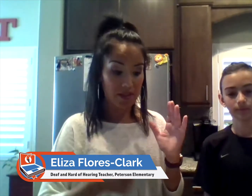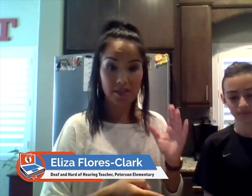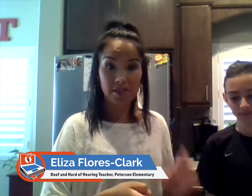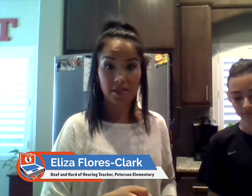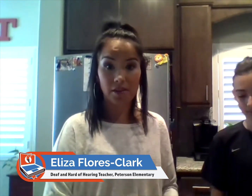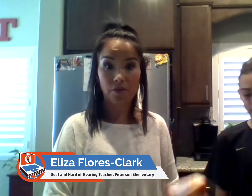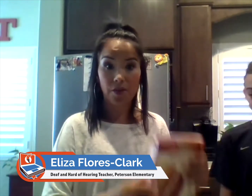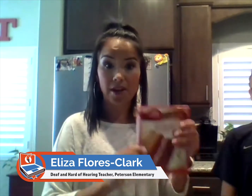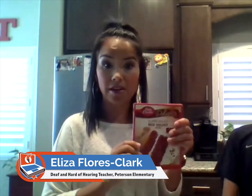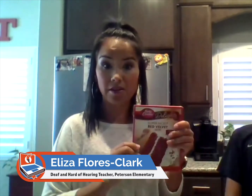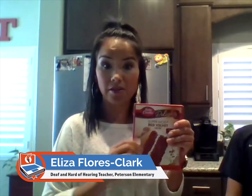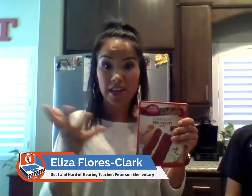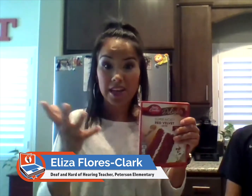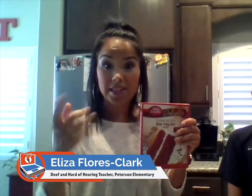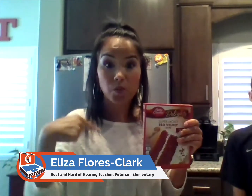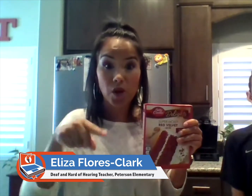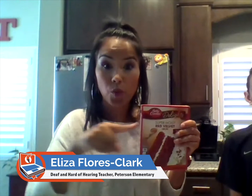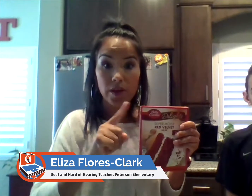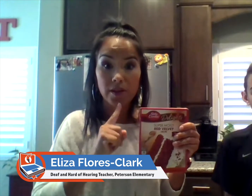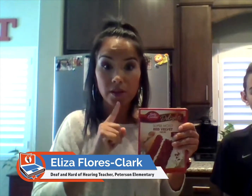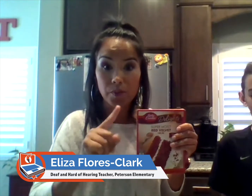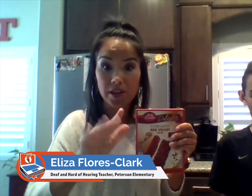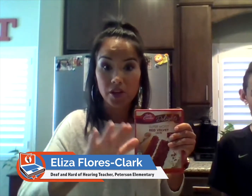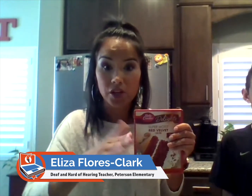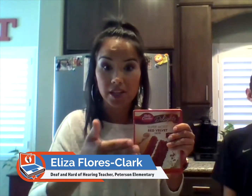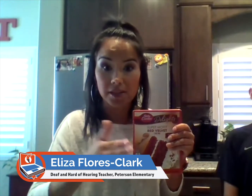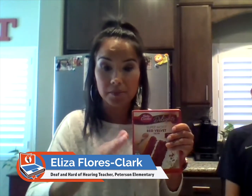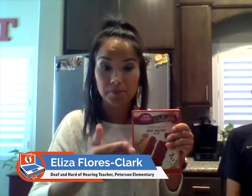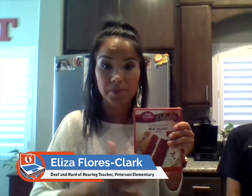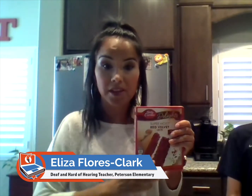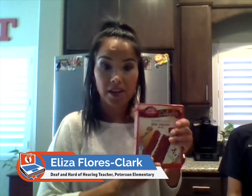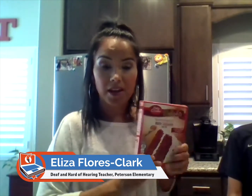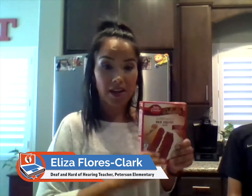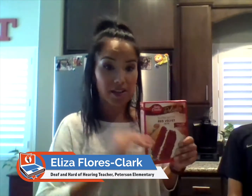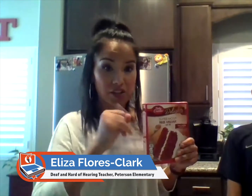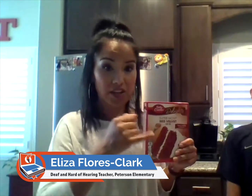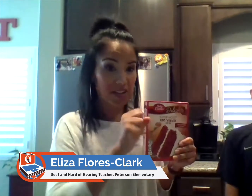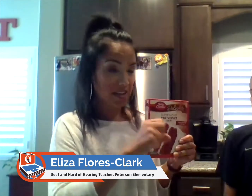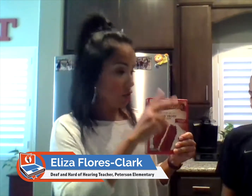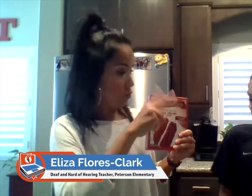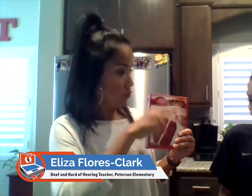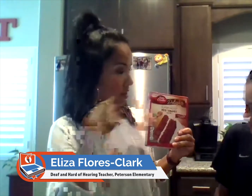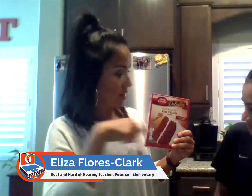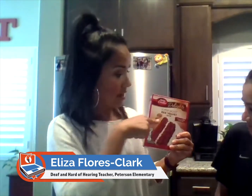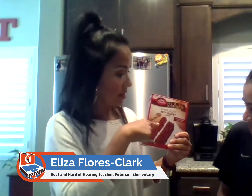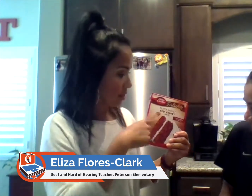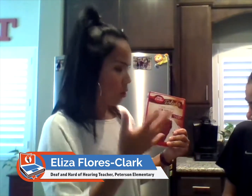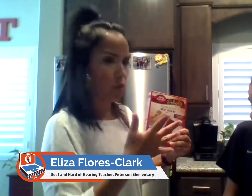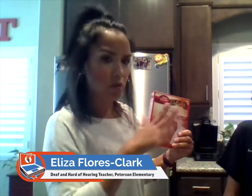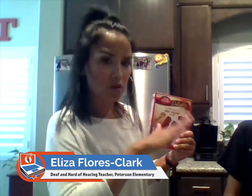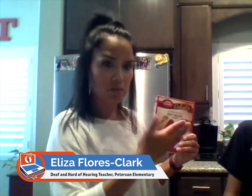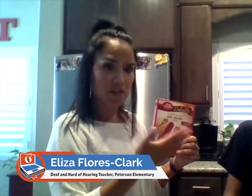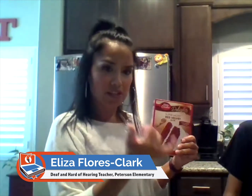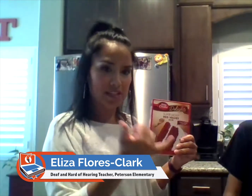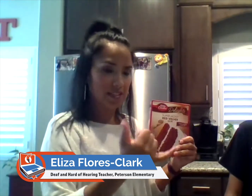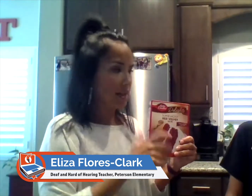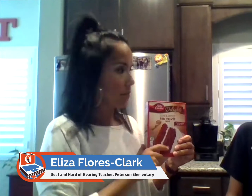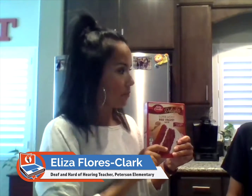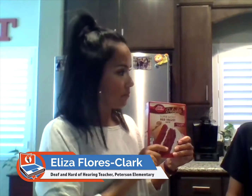this right here is what we'll be cooking. Jaden, can you read to us what we're going to be cooking today? It's a